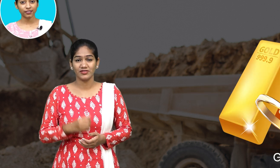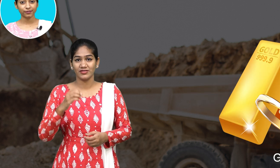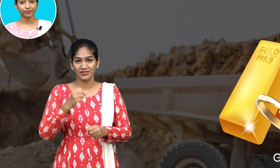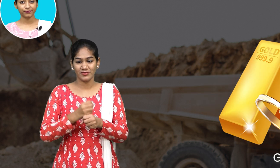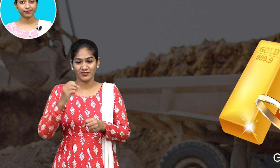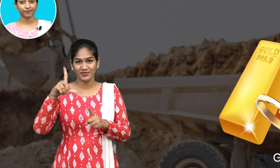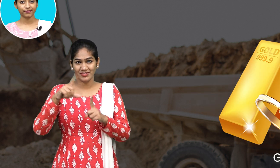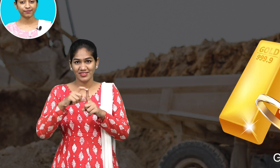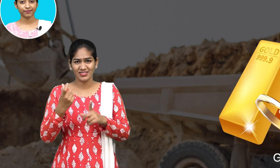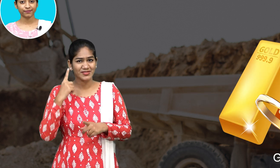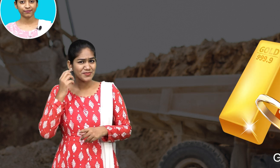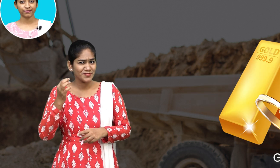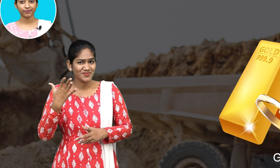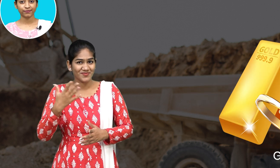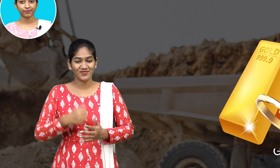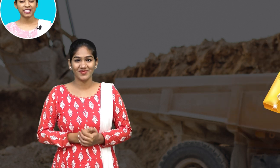gold,